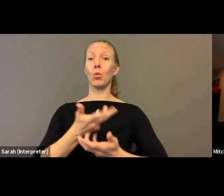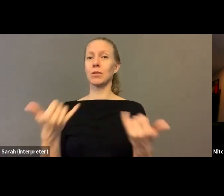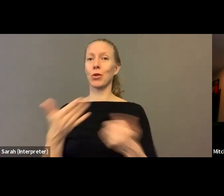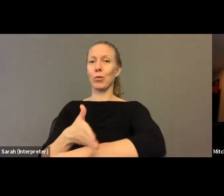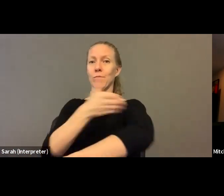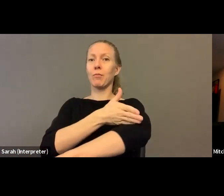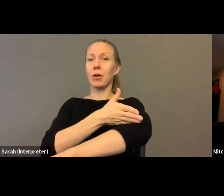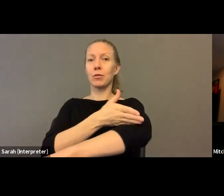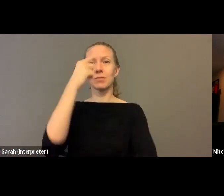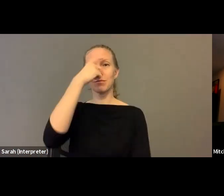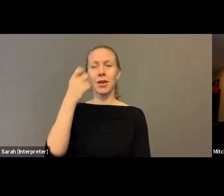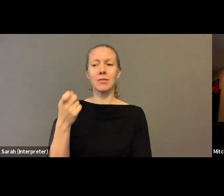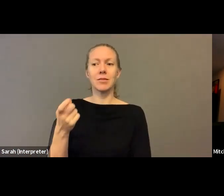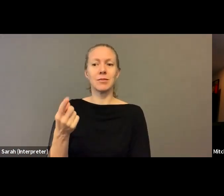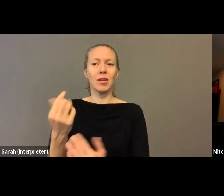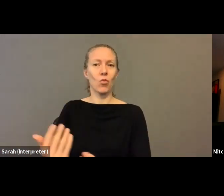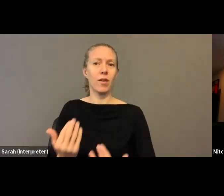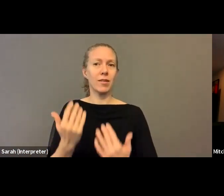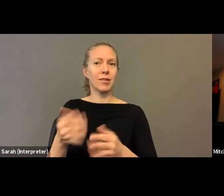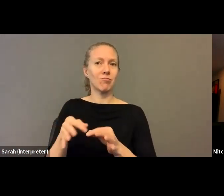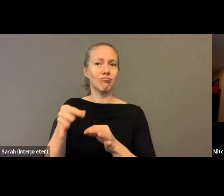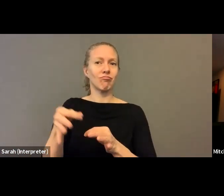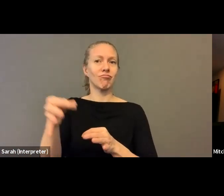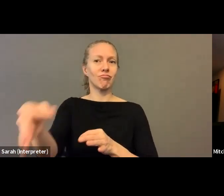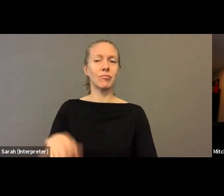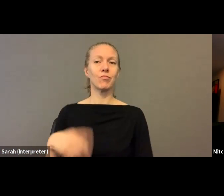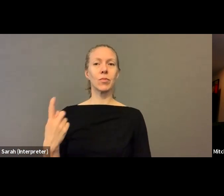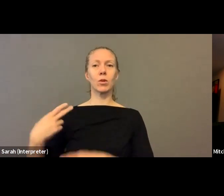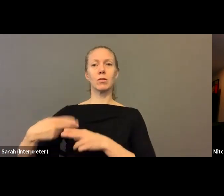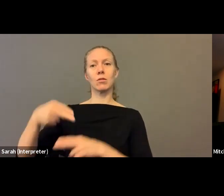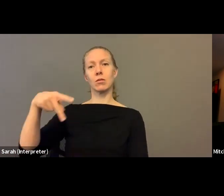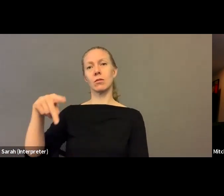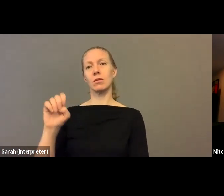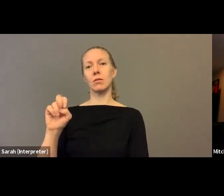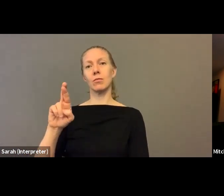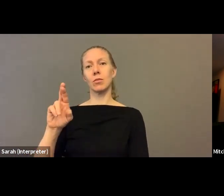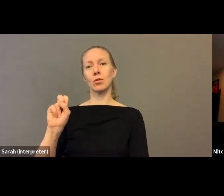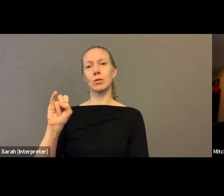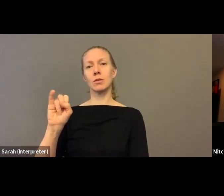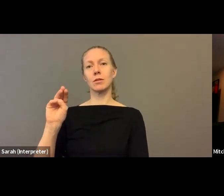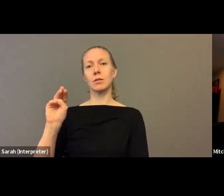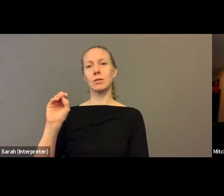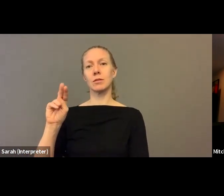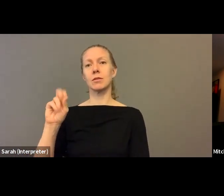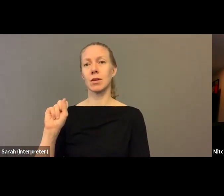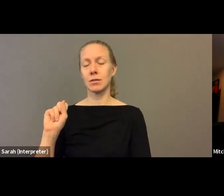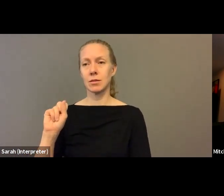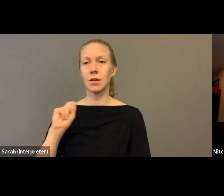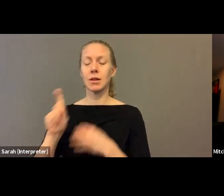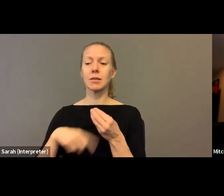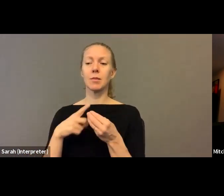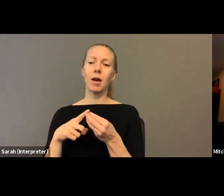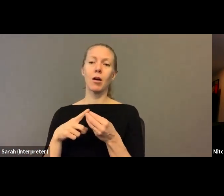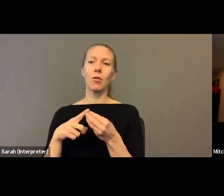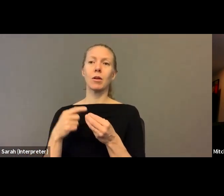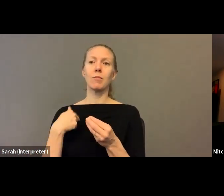because they got to wait. One of those poems is Persimmons, and it's about me getting to IU,